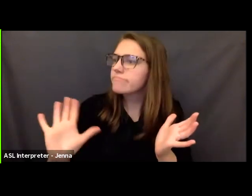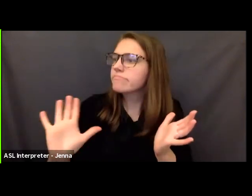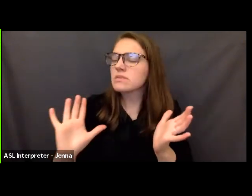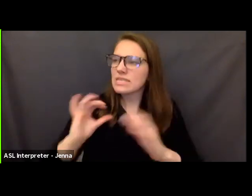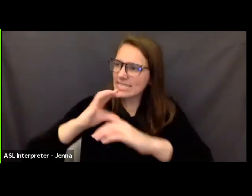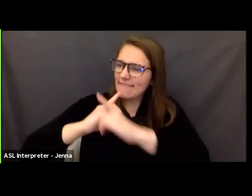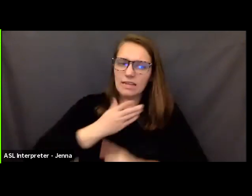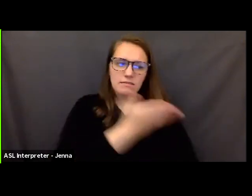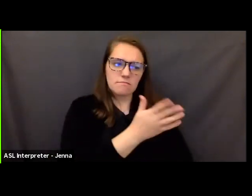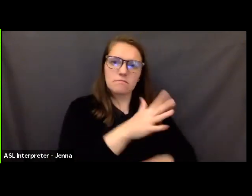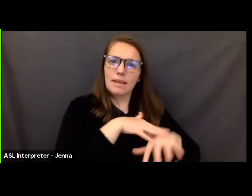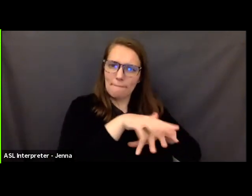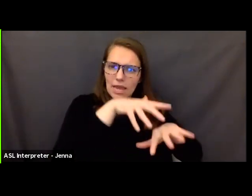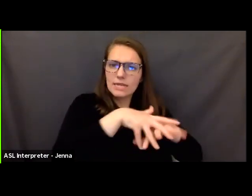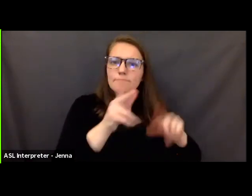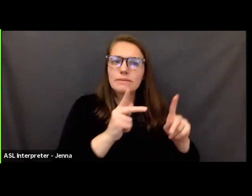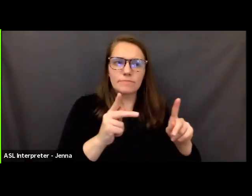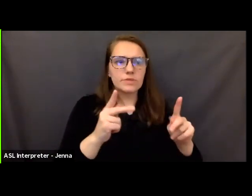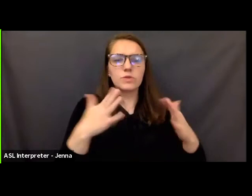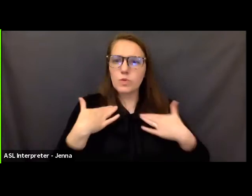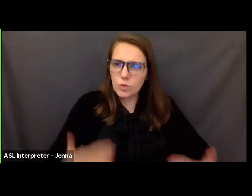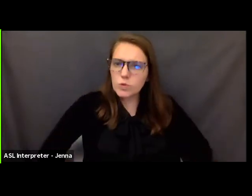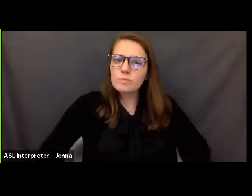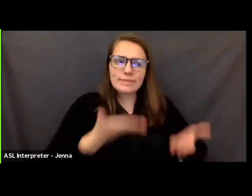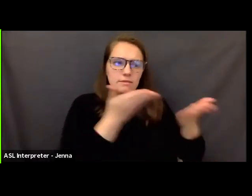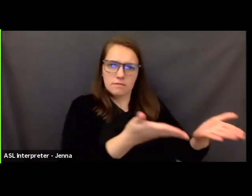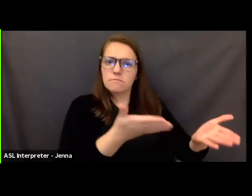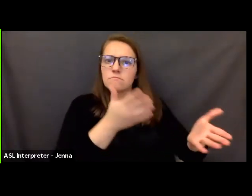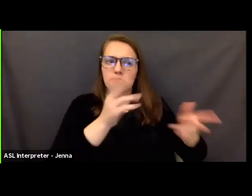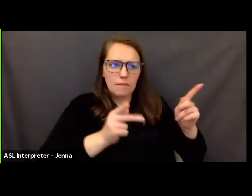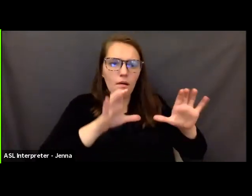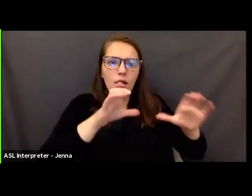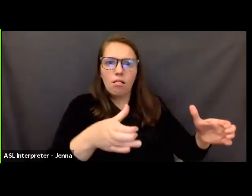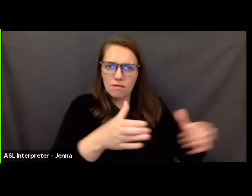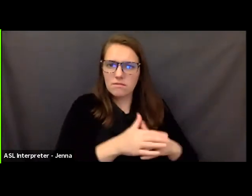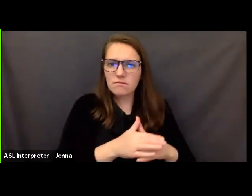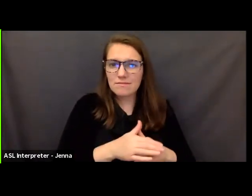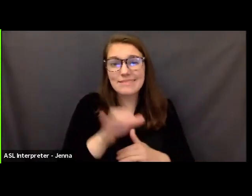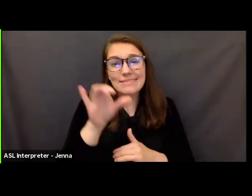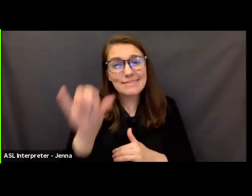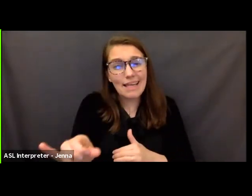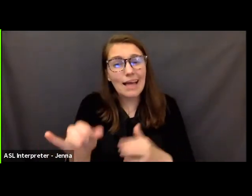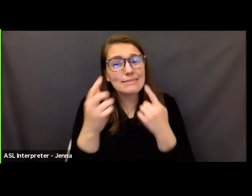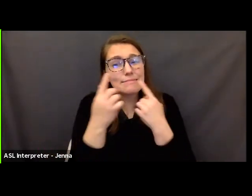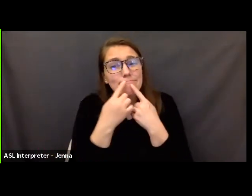this was a good thing. It should be regarded as one of the great achievements of Salamancan Thomism.